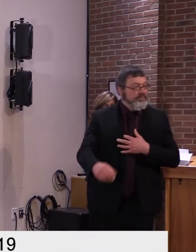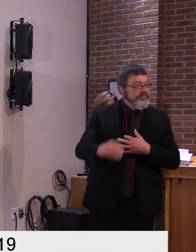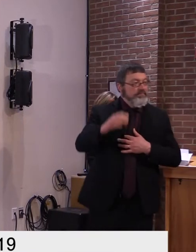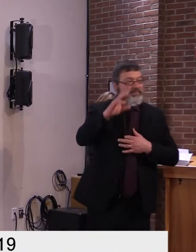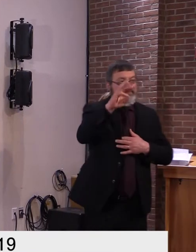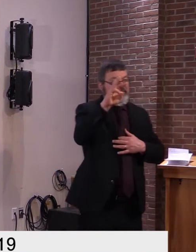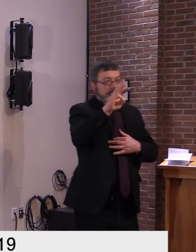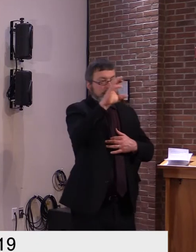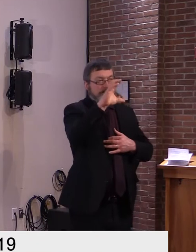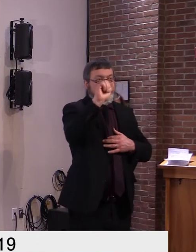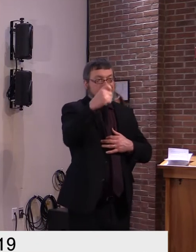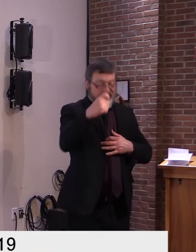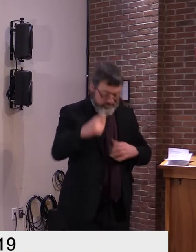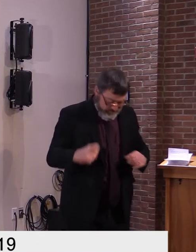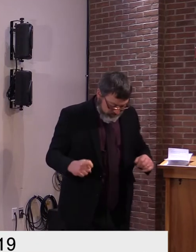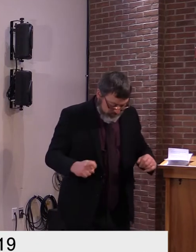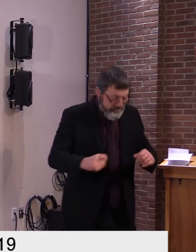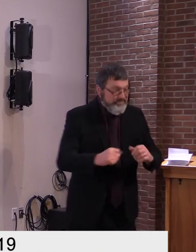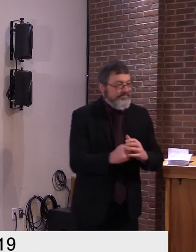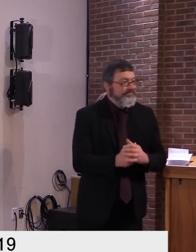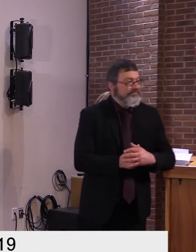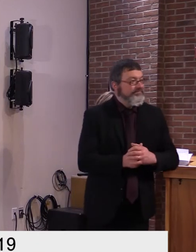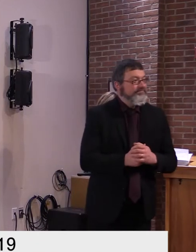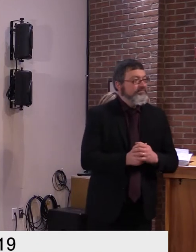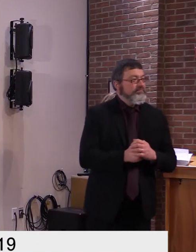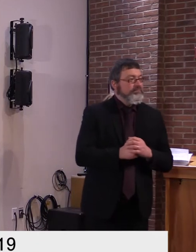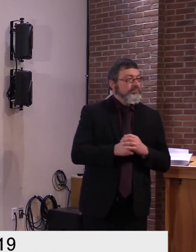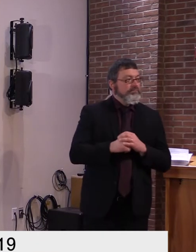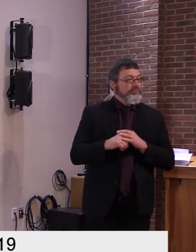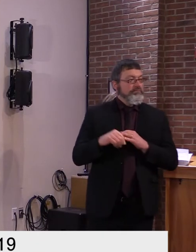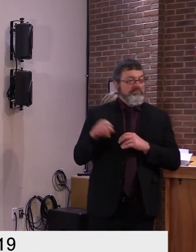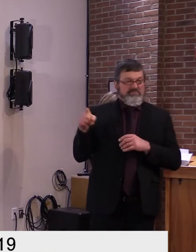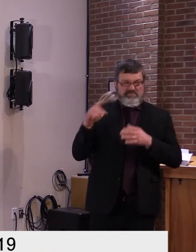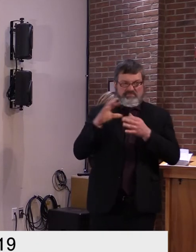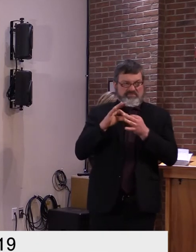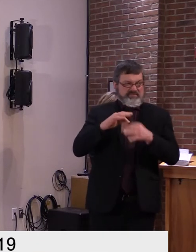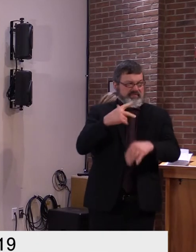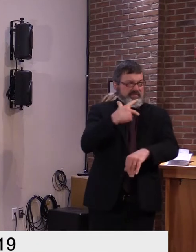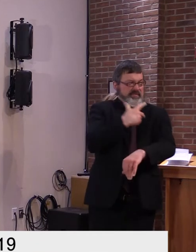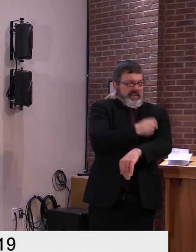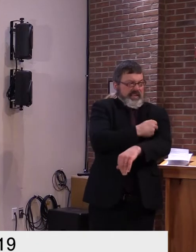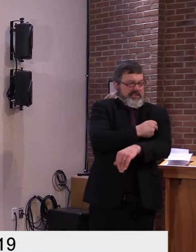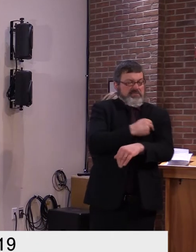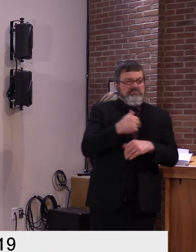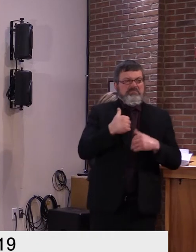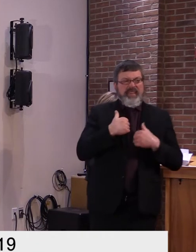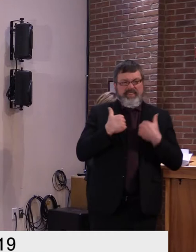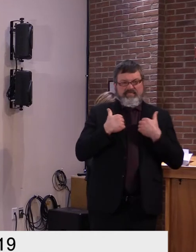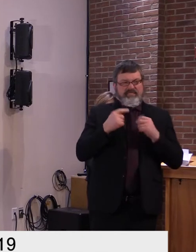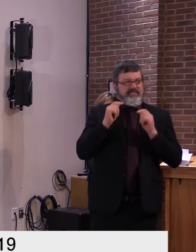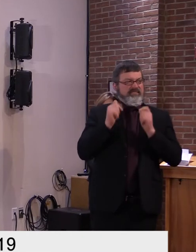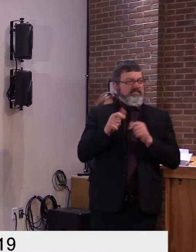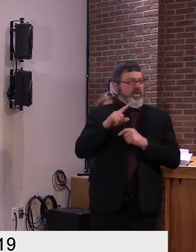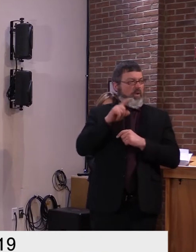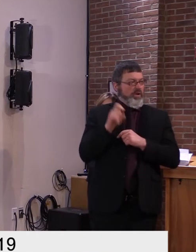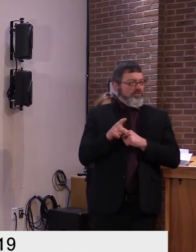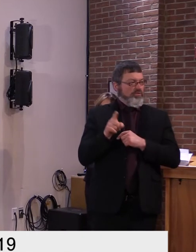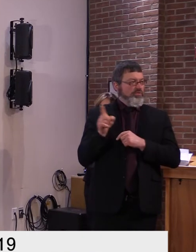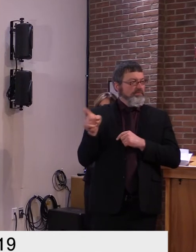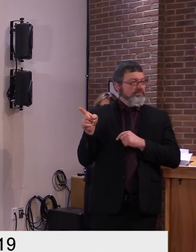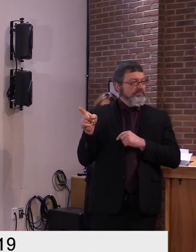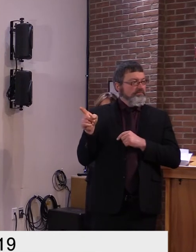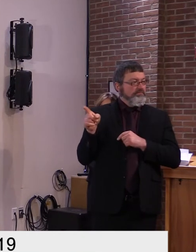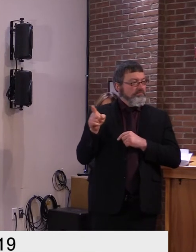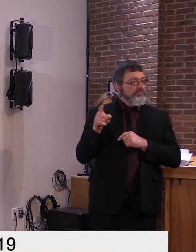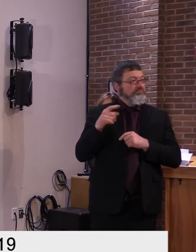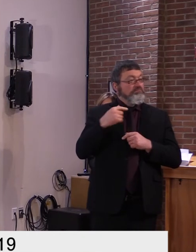Kat, WCAS. Hi, so speaking of the vaccine, just a quick question. Has Vermont gotten all of the vaccine doses that we expected to get? Because I know